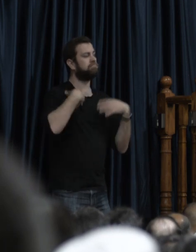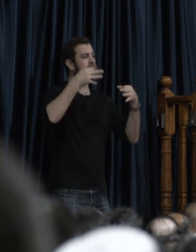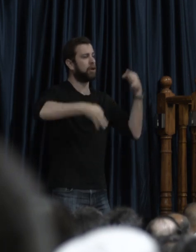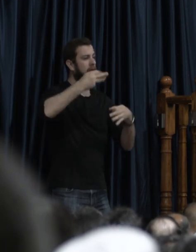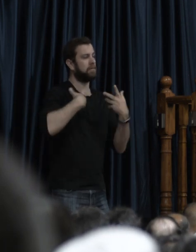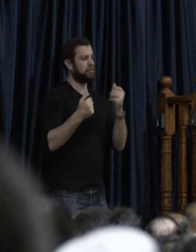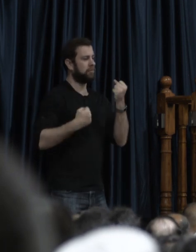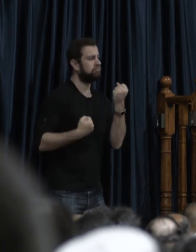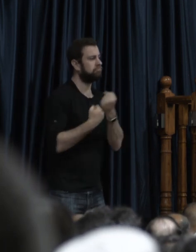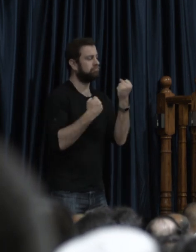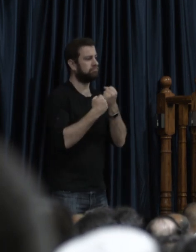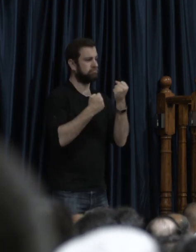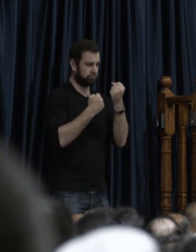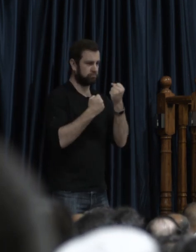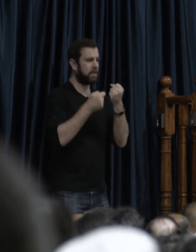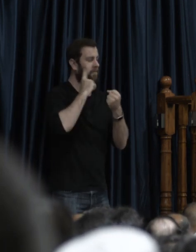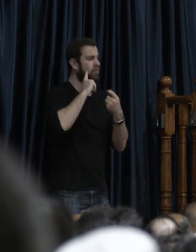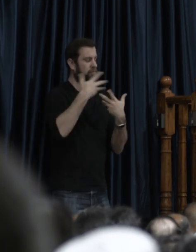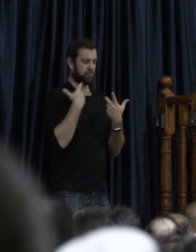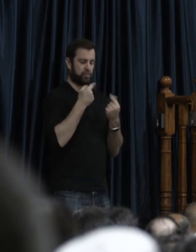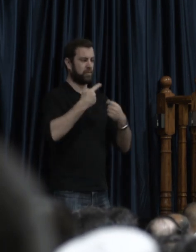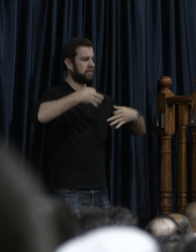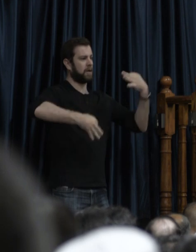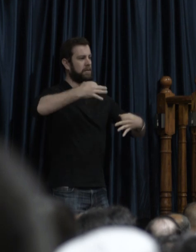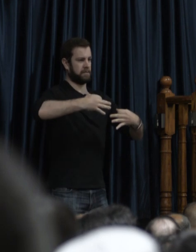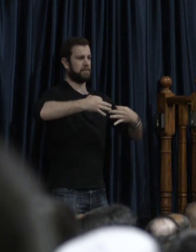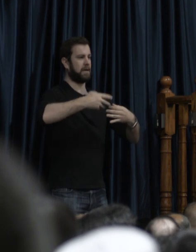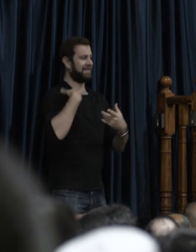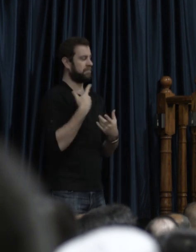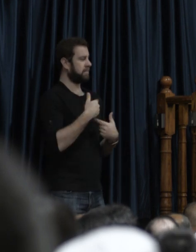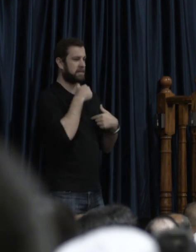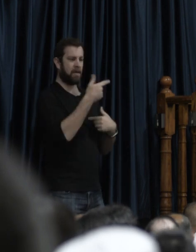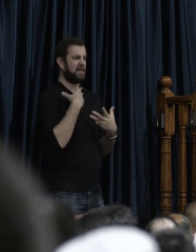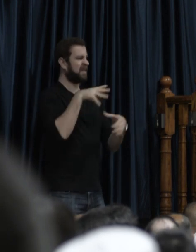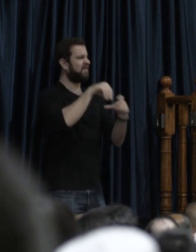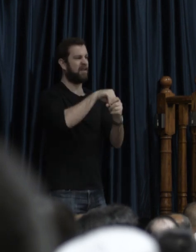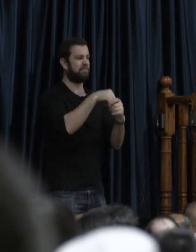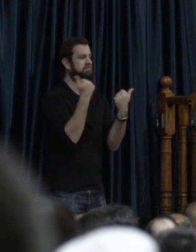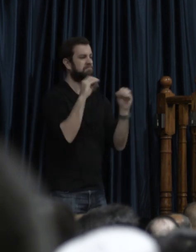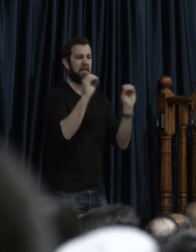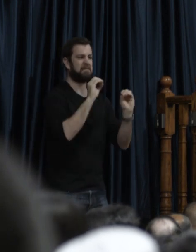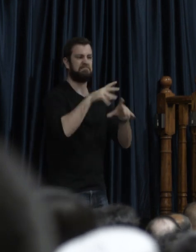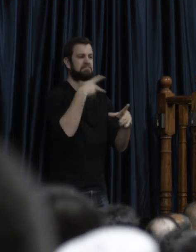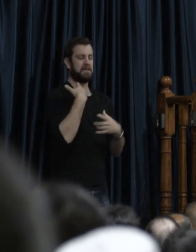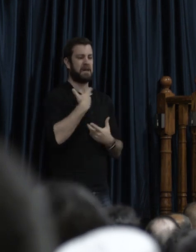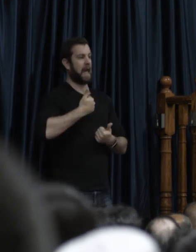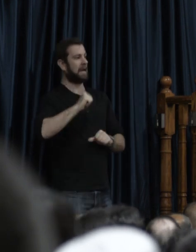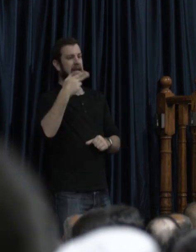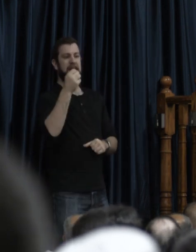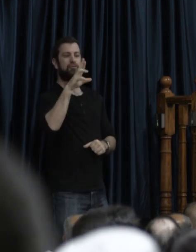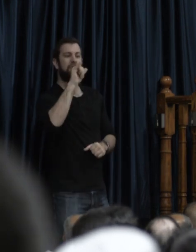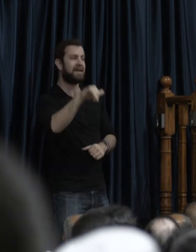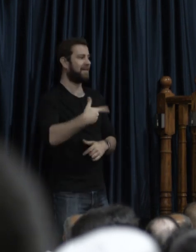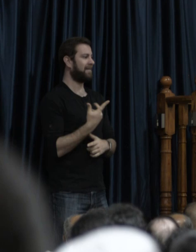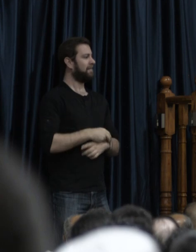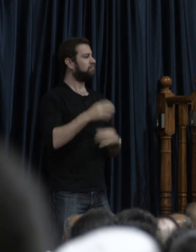who is executing justice. I don't have any case. Nothing pending, I don't have any hearing, I have nothing to